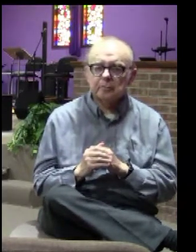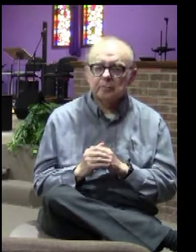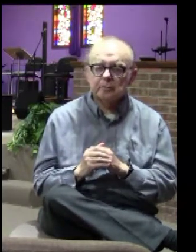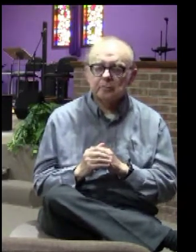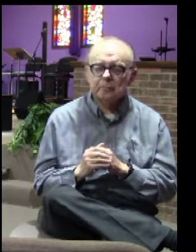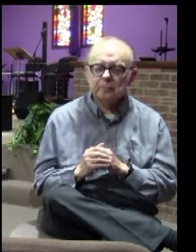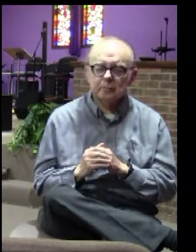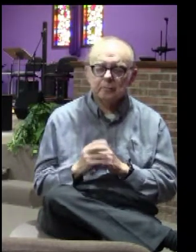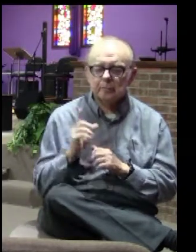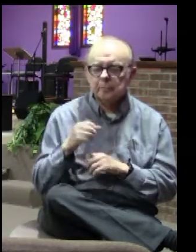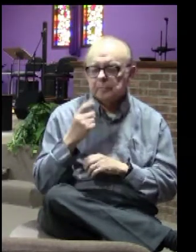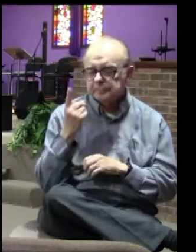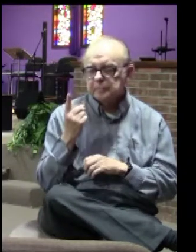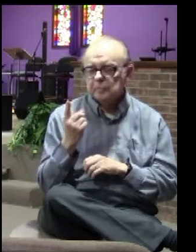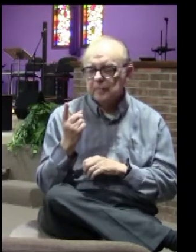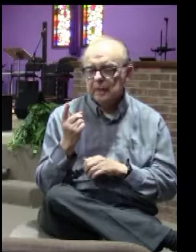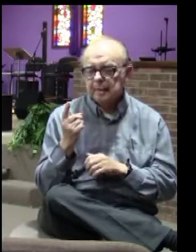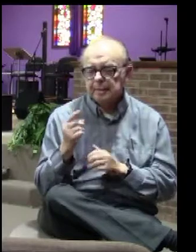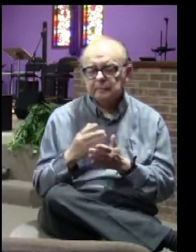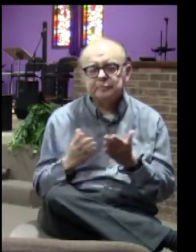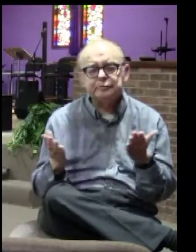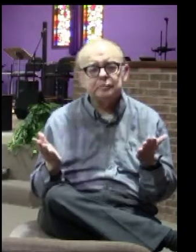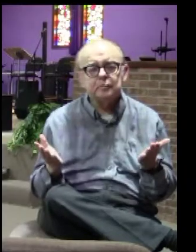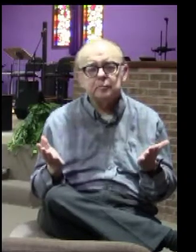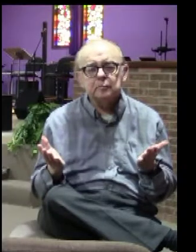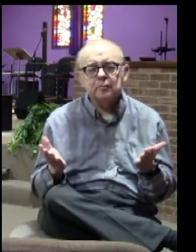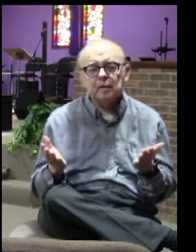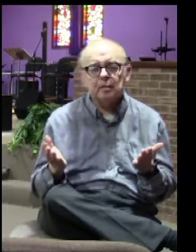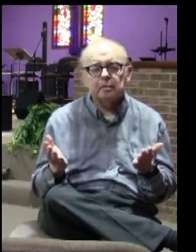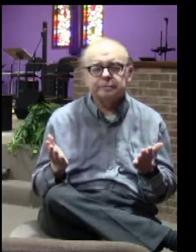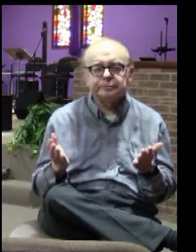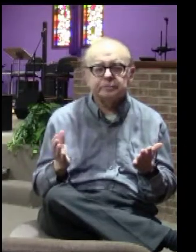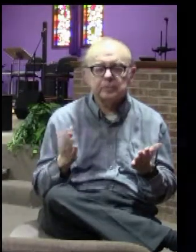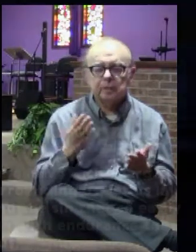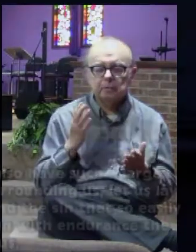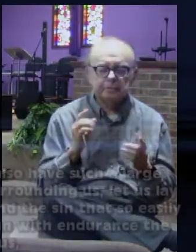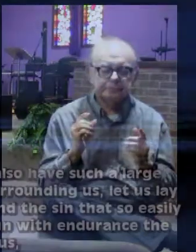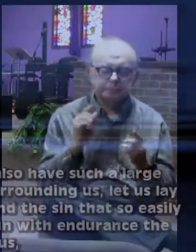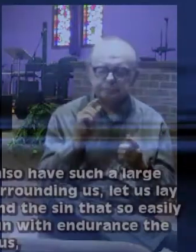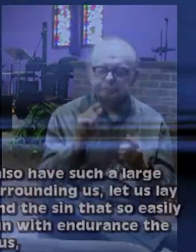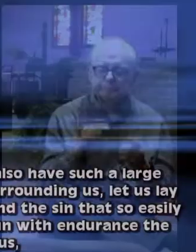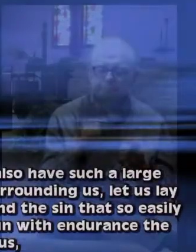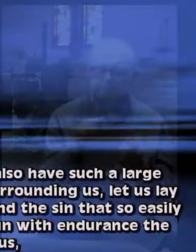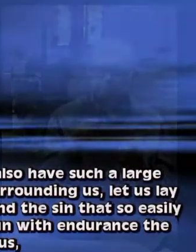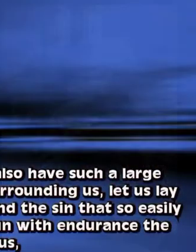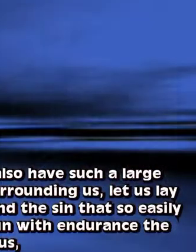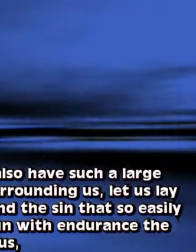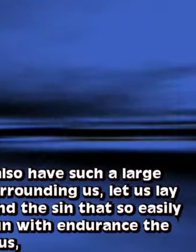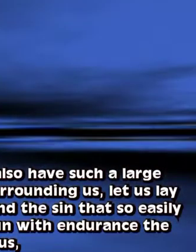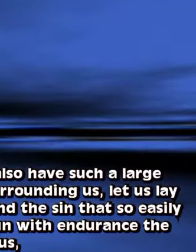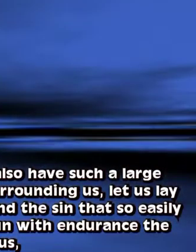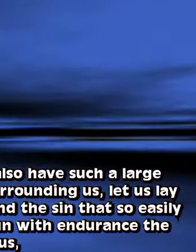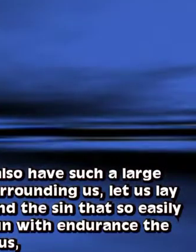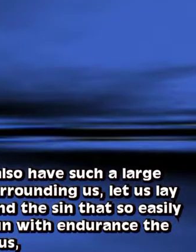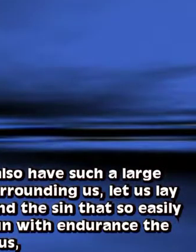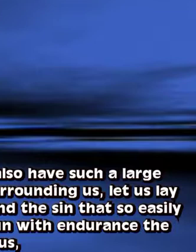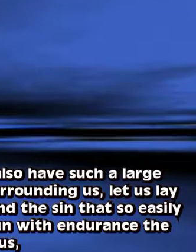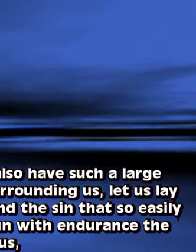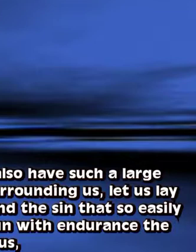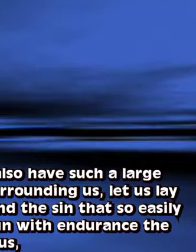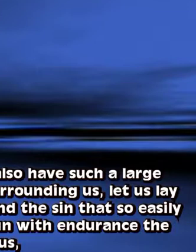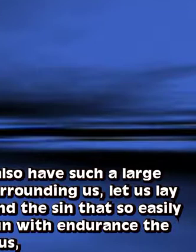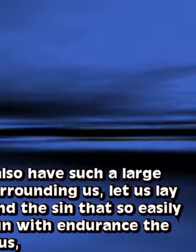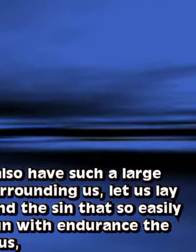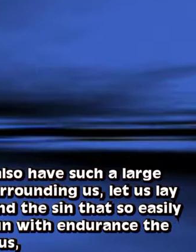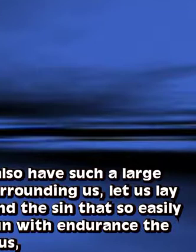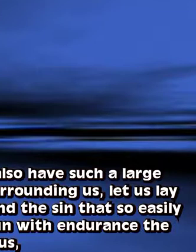you need to understand something. Therefore, since we also have